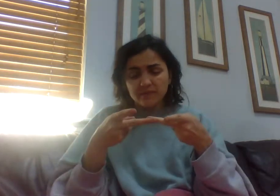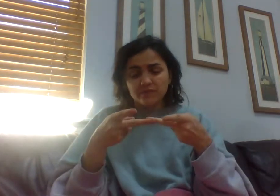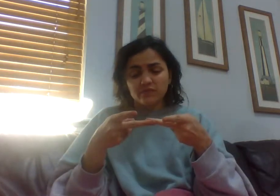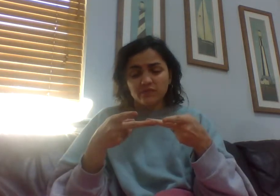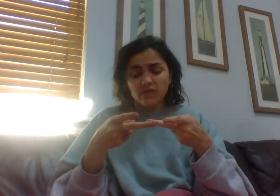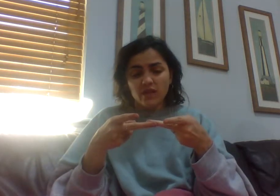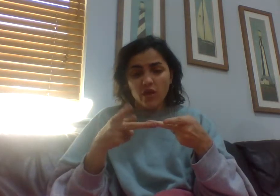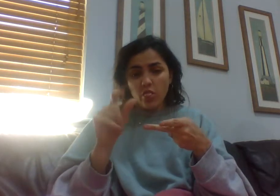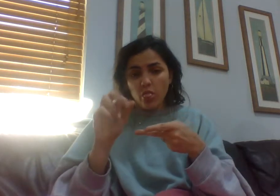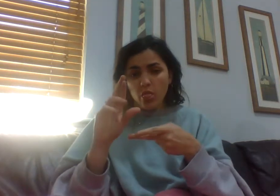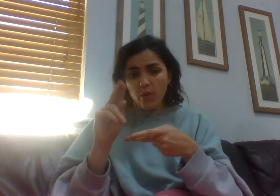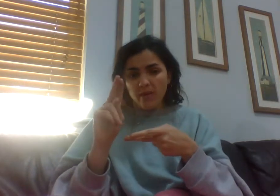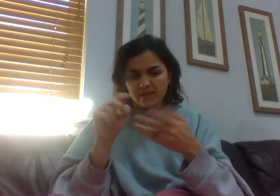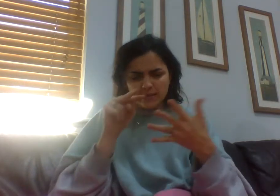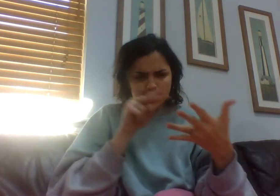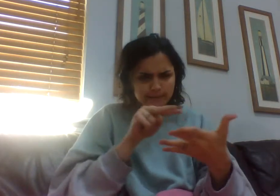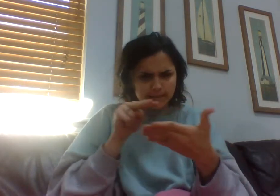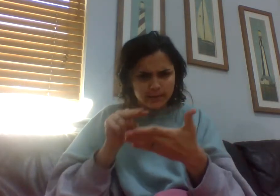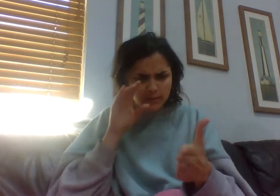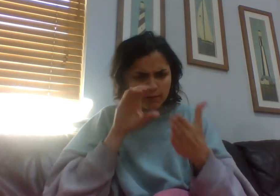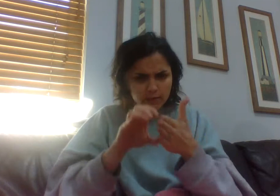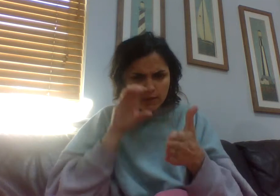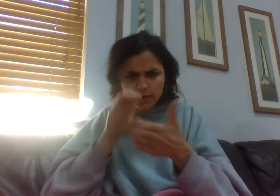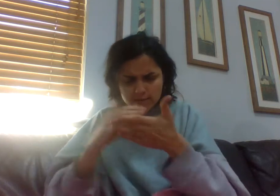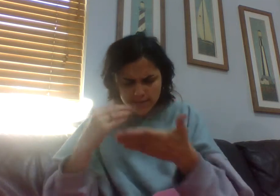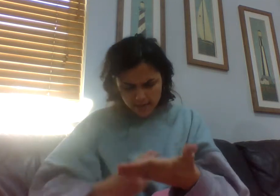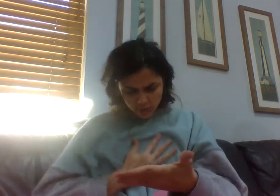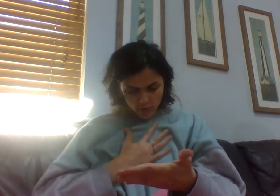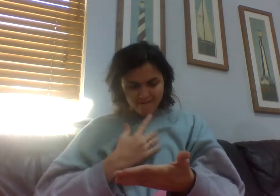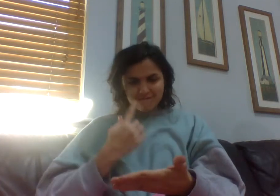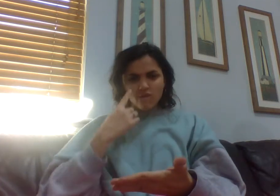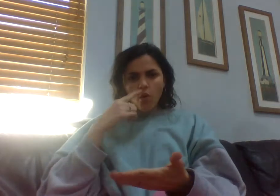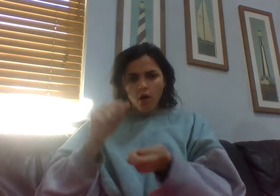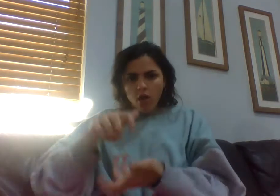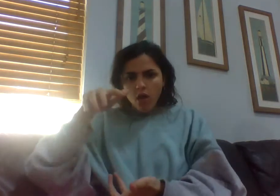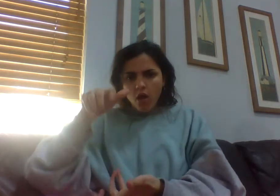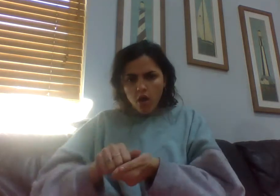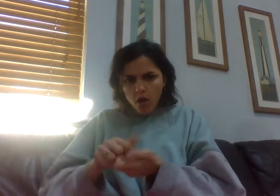taking from them inspiration for his creation of scenes of rural